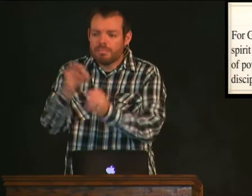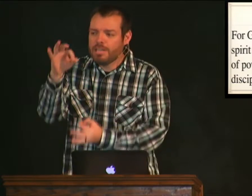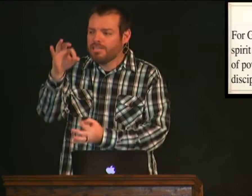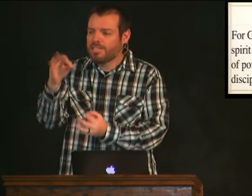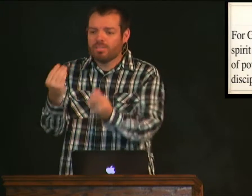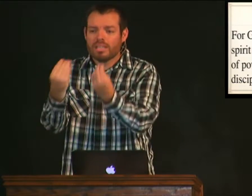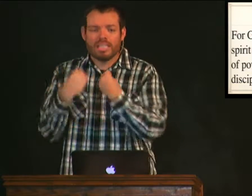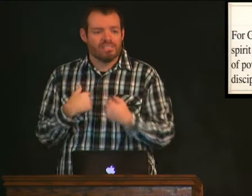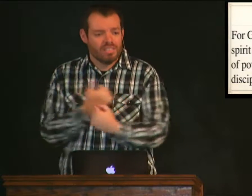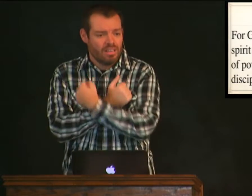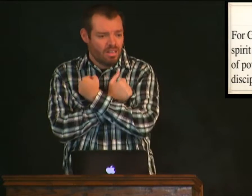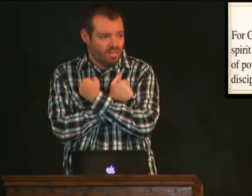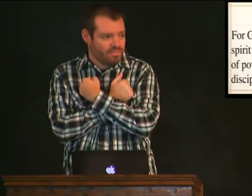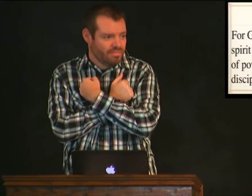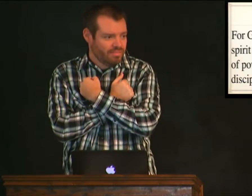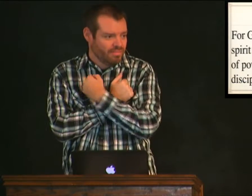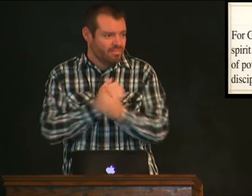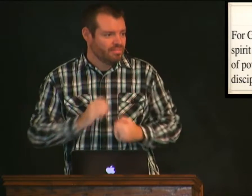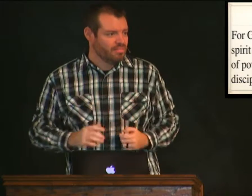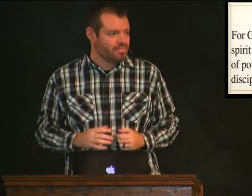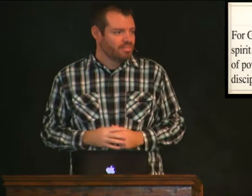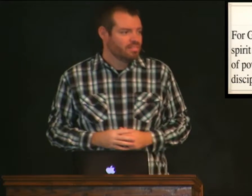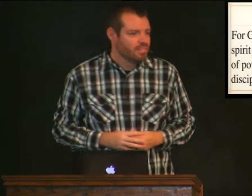And the Spirit is the one that gives us love.